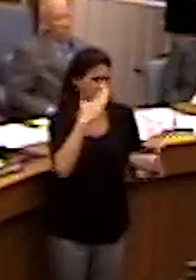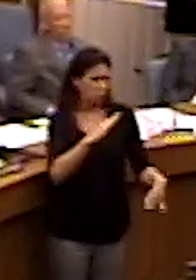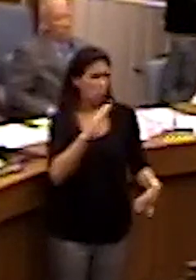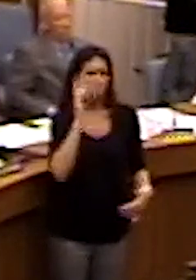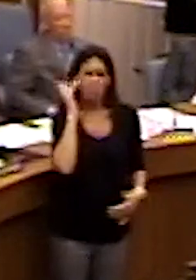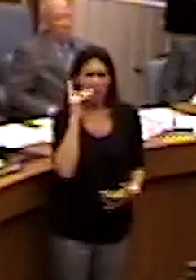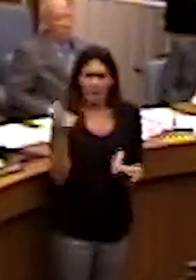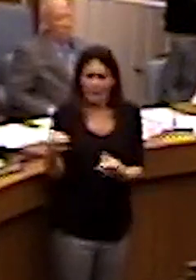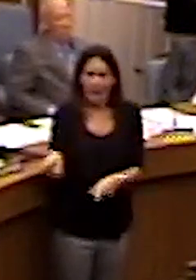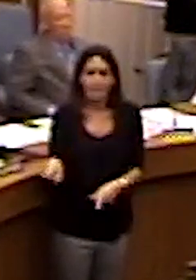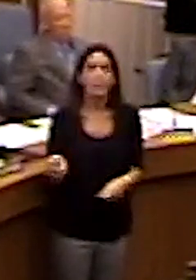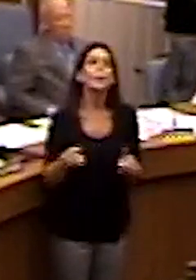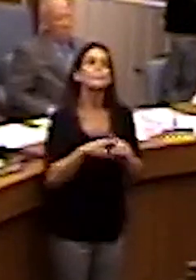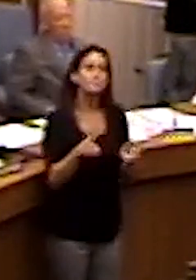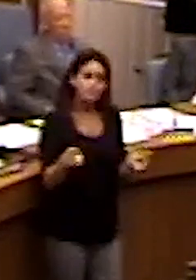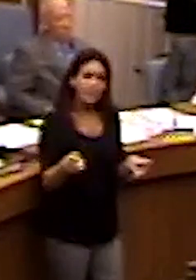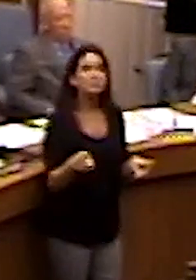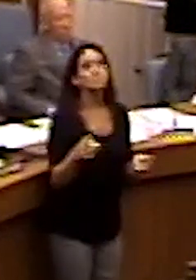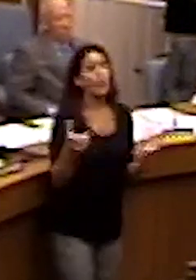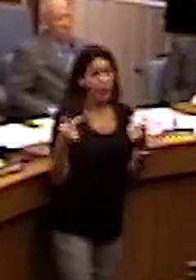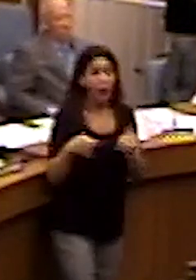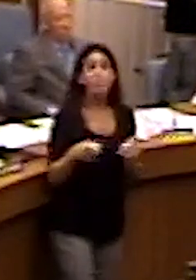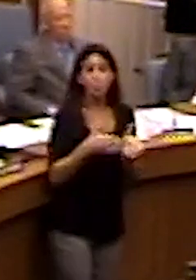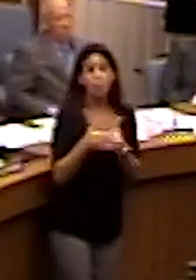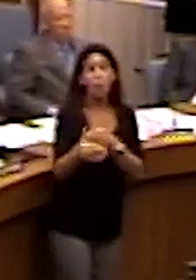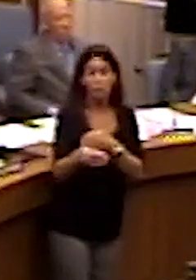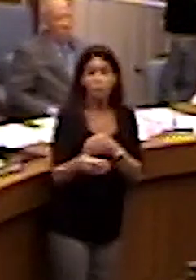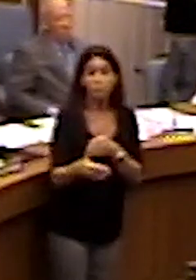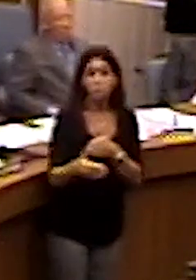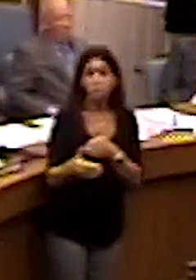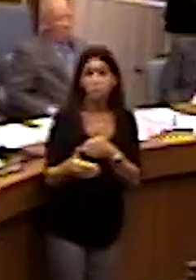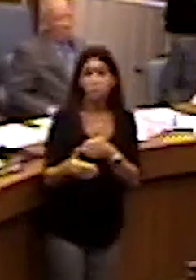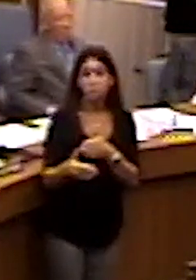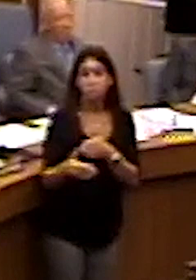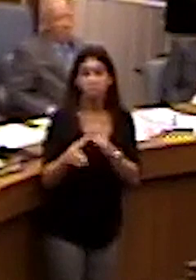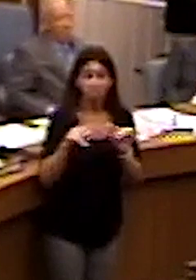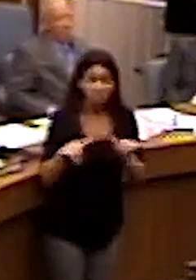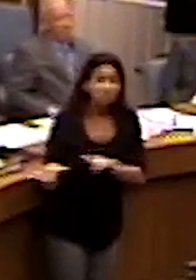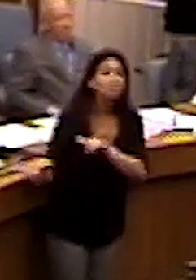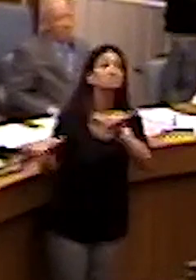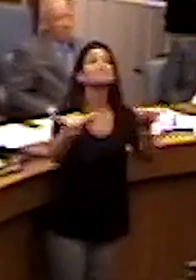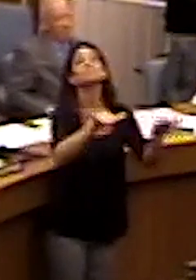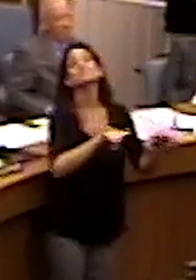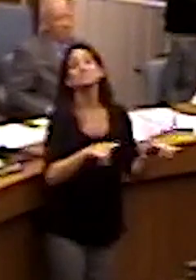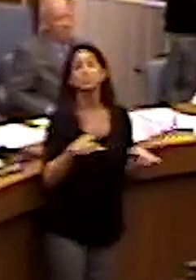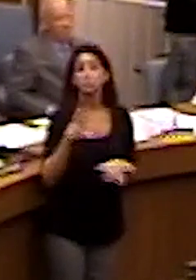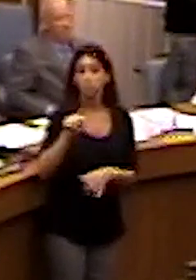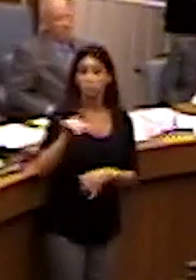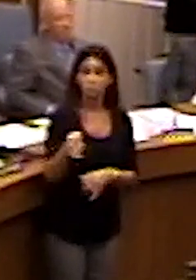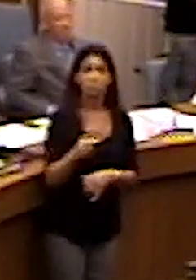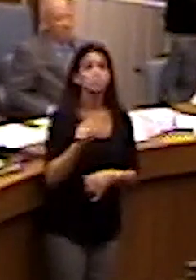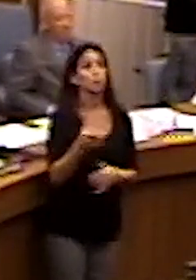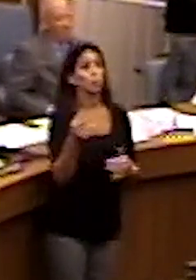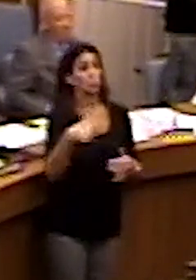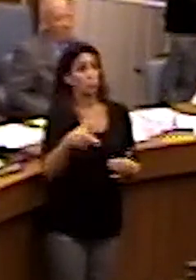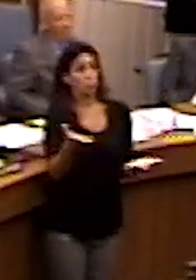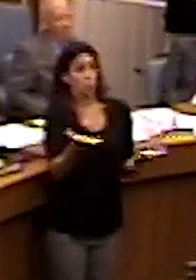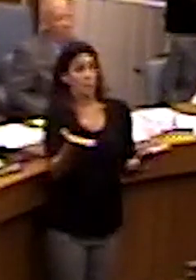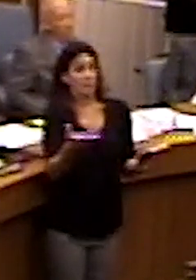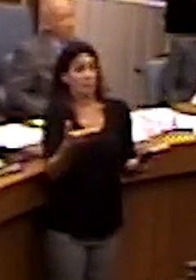hadn't happened, but they're very common. It's viral across New Jersey. So here we have a